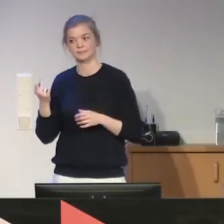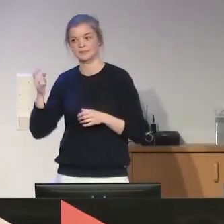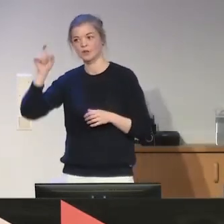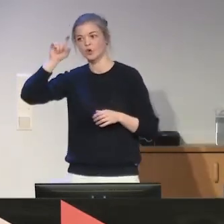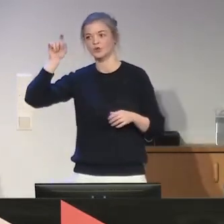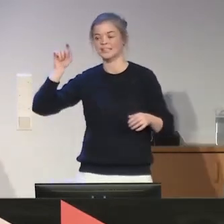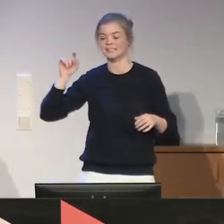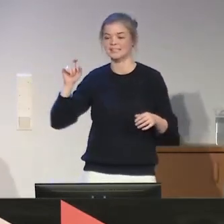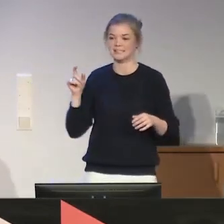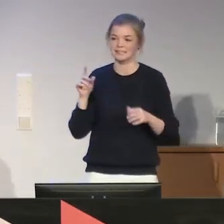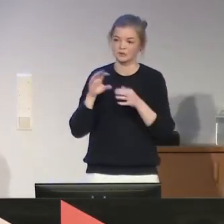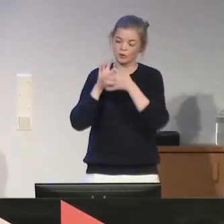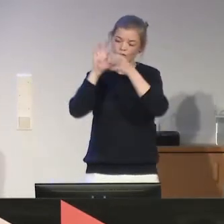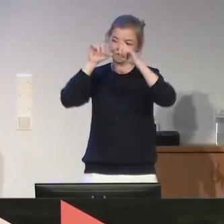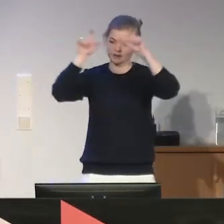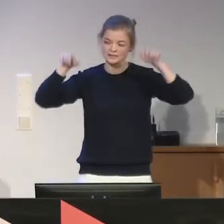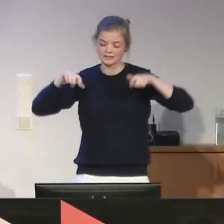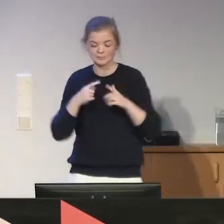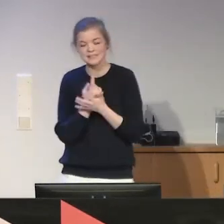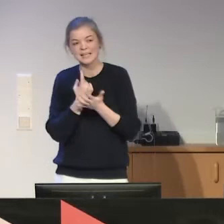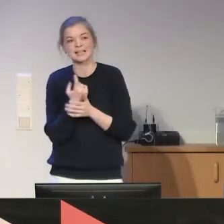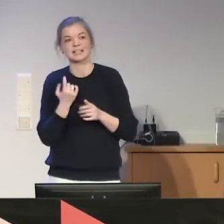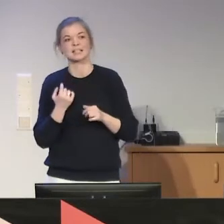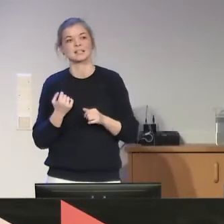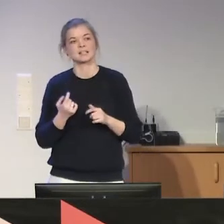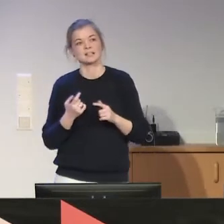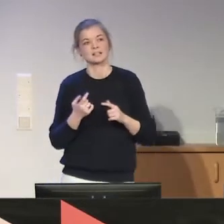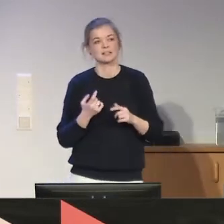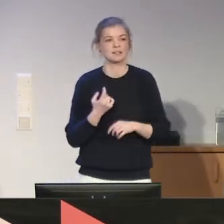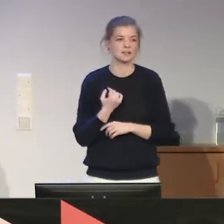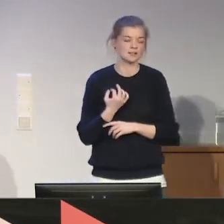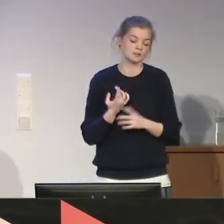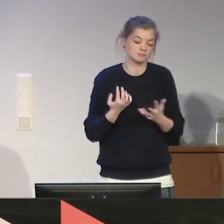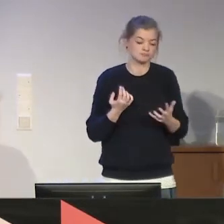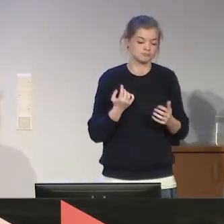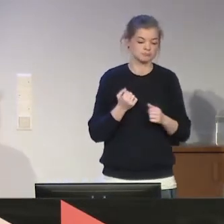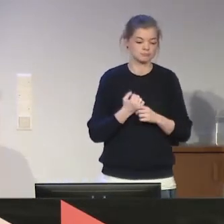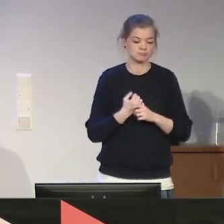especially about in the context,